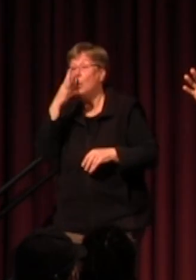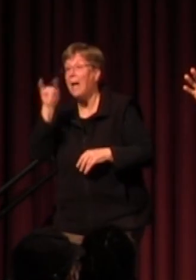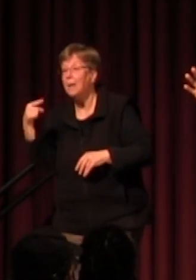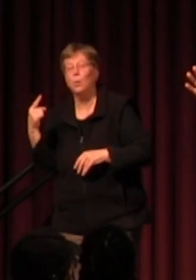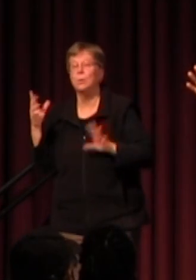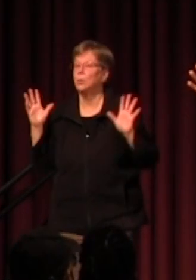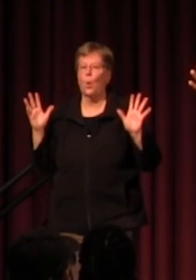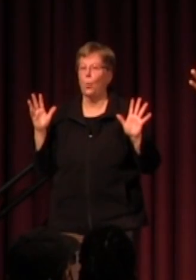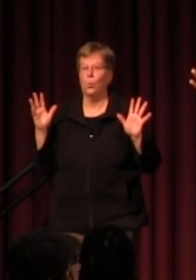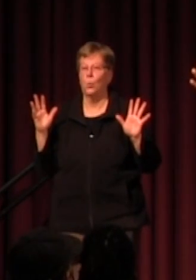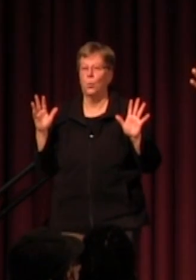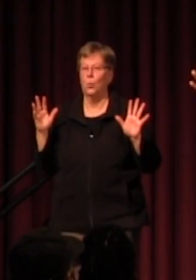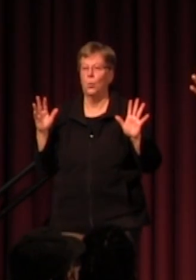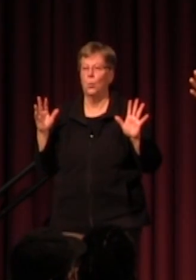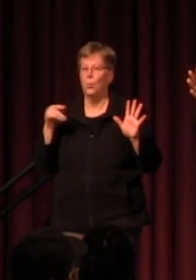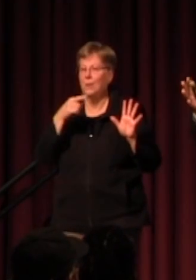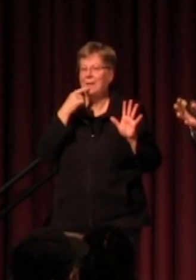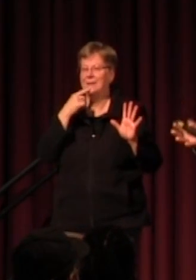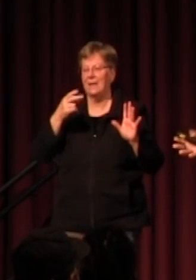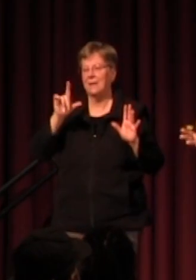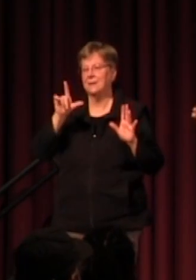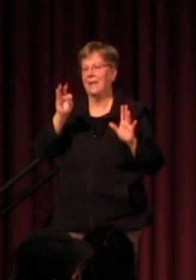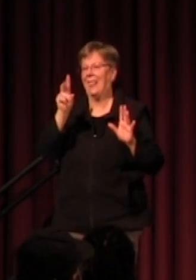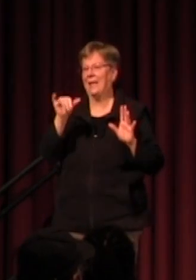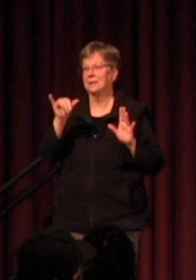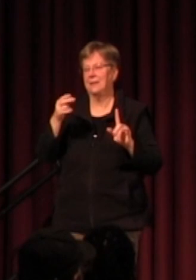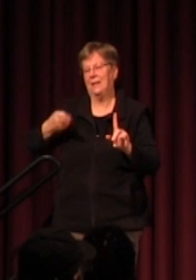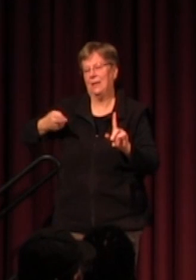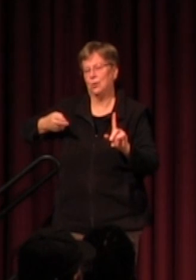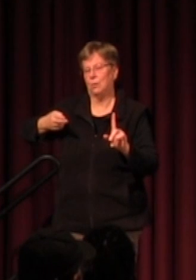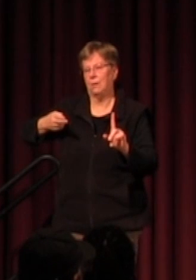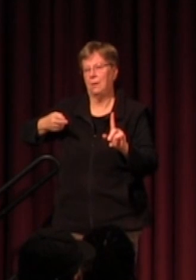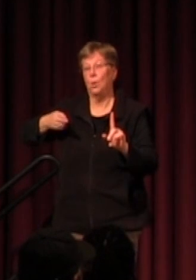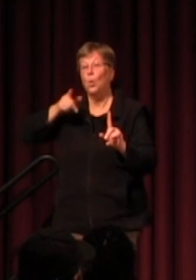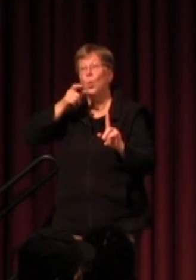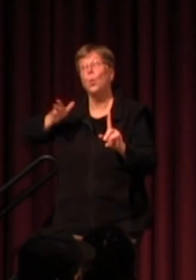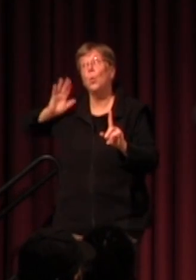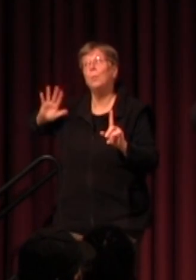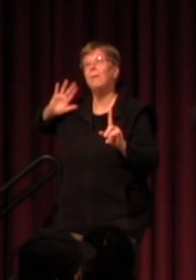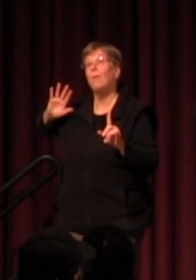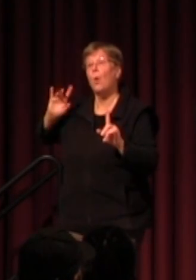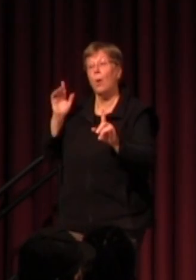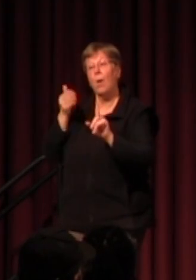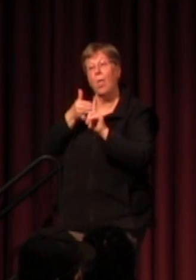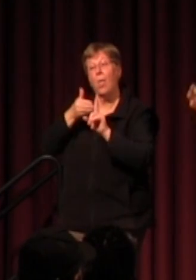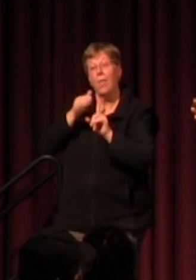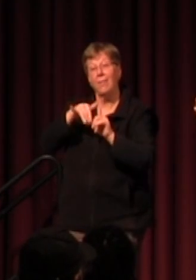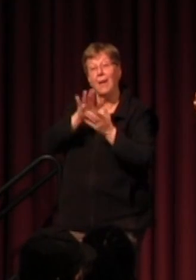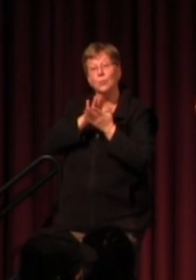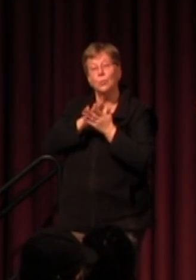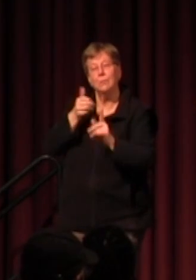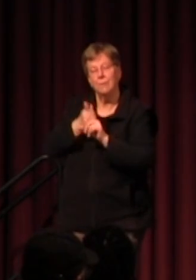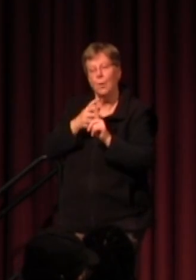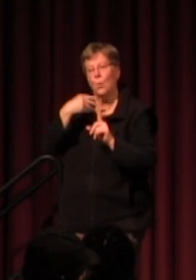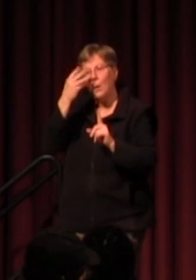legacy. Because the vast majority of people who went to that school were white and of a certain socioeconomic